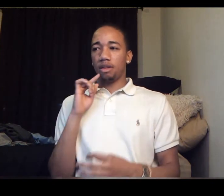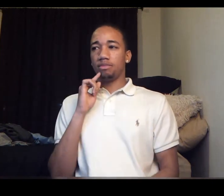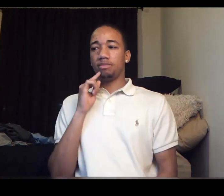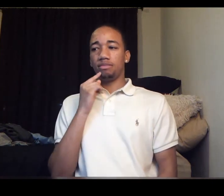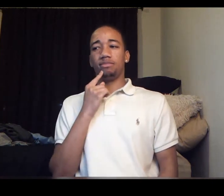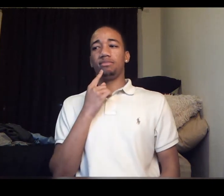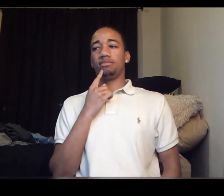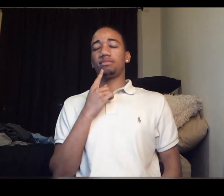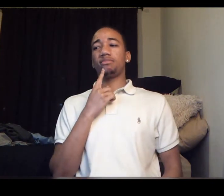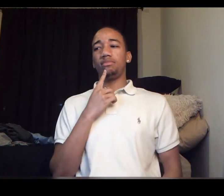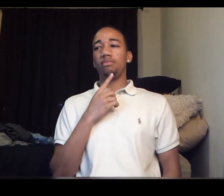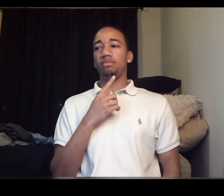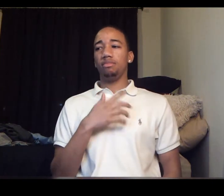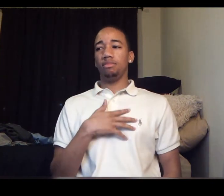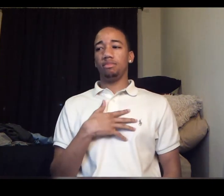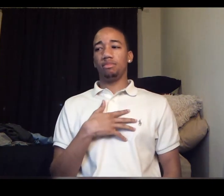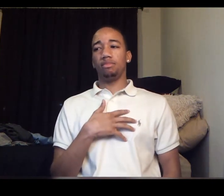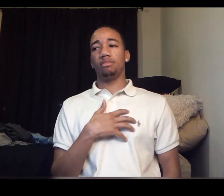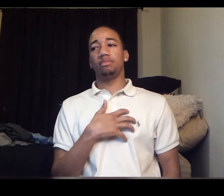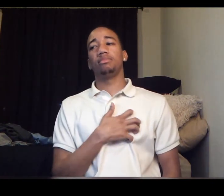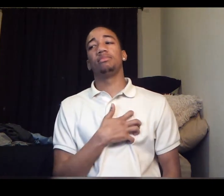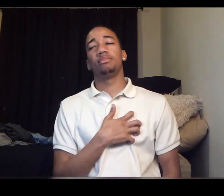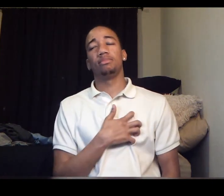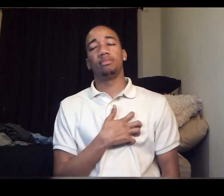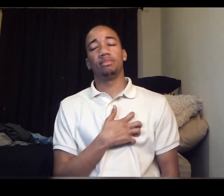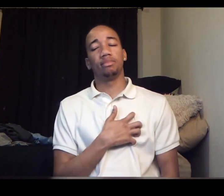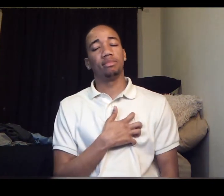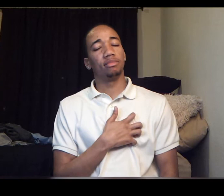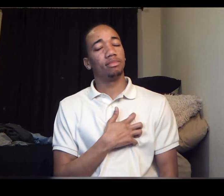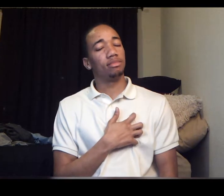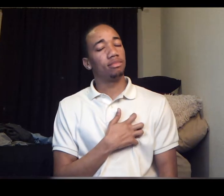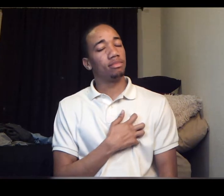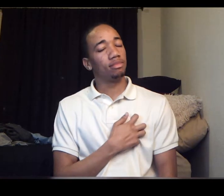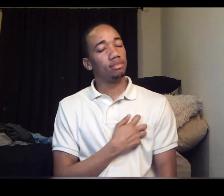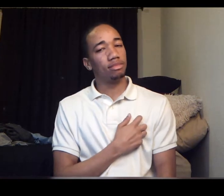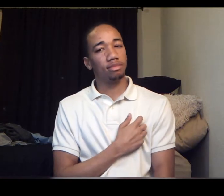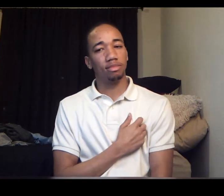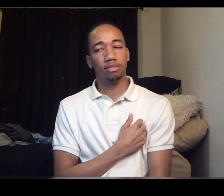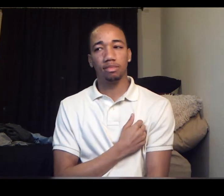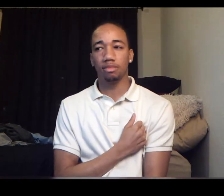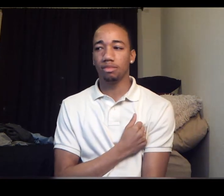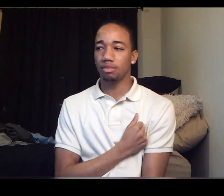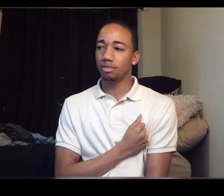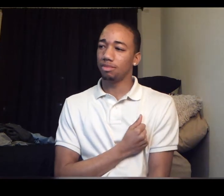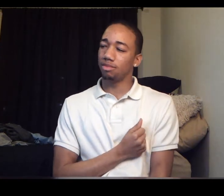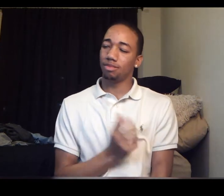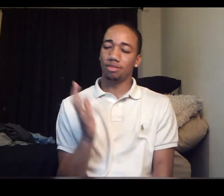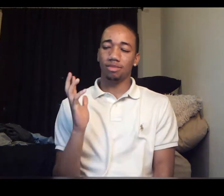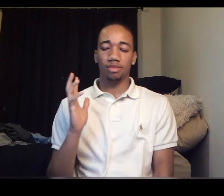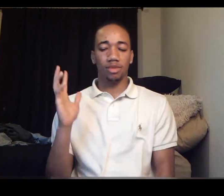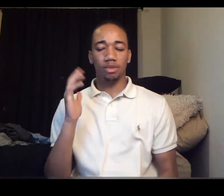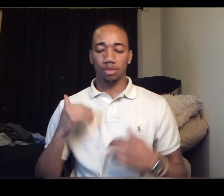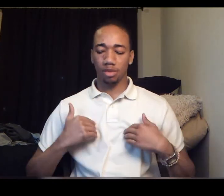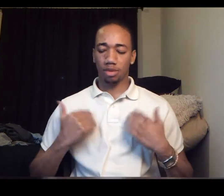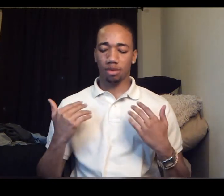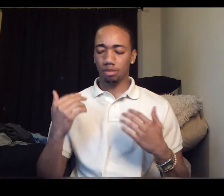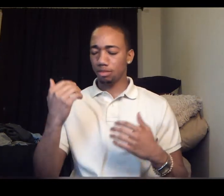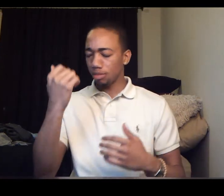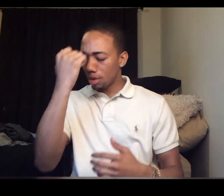too young, too dumb to realize that I should have bought you flowers